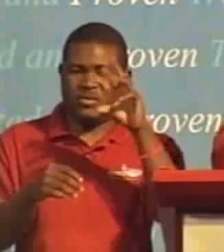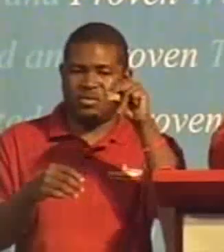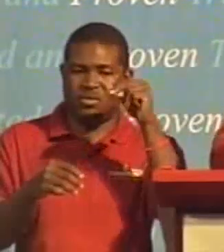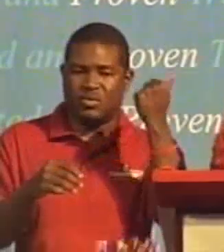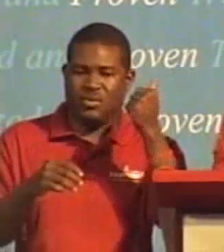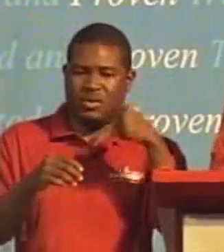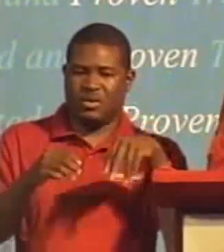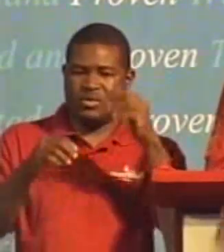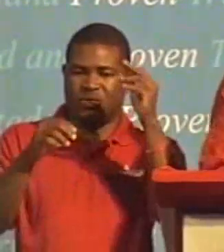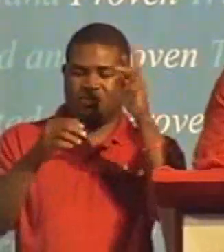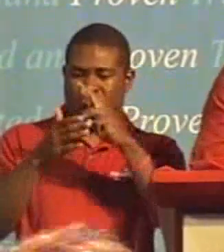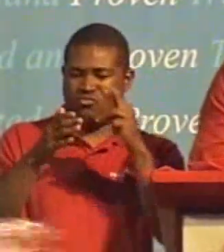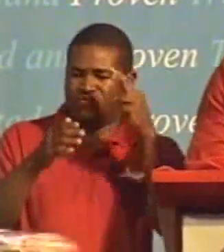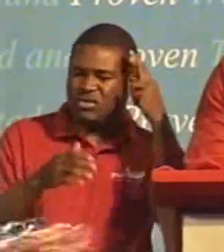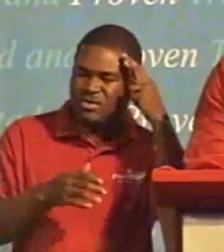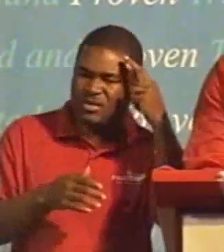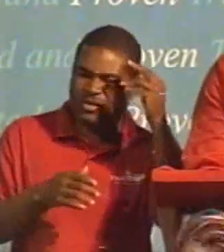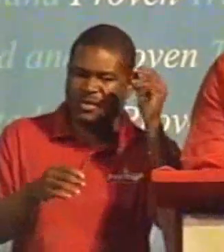Vote no.